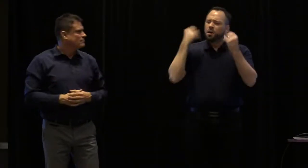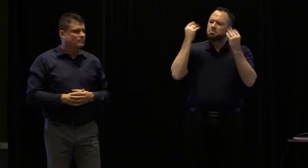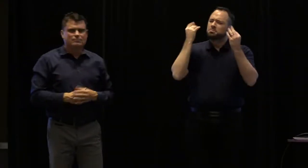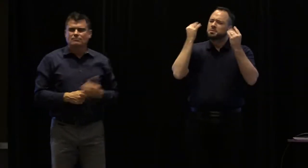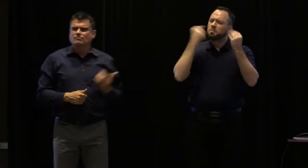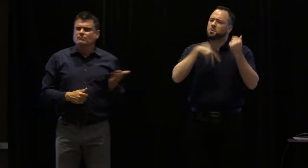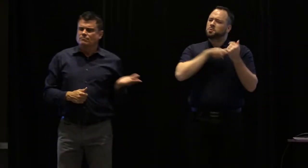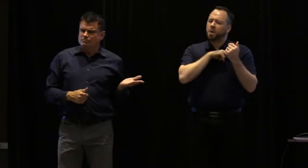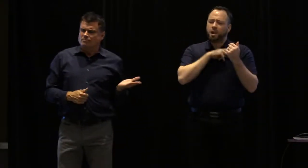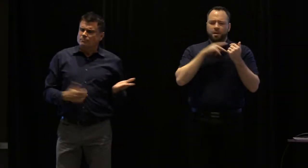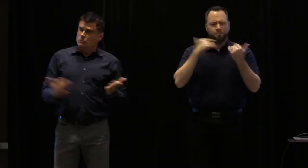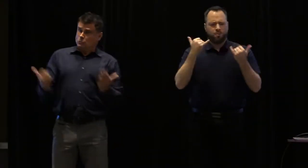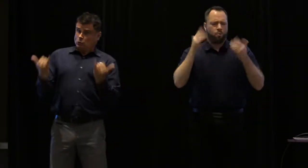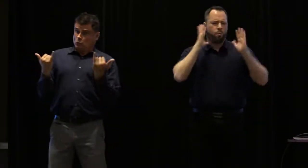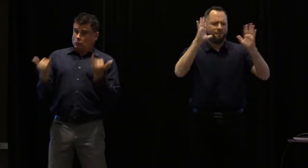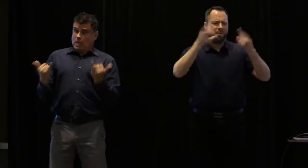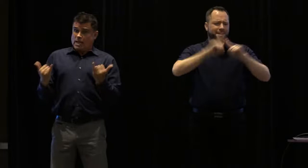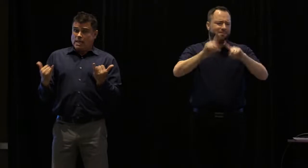convo.ca.